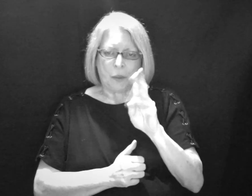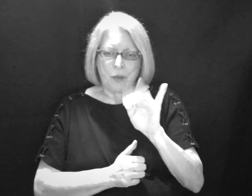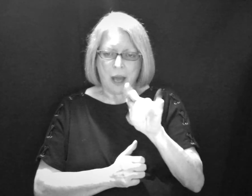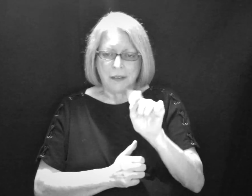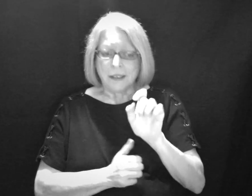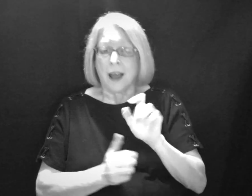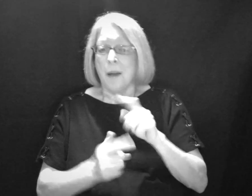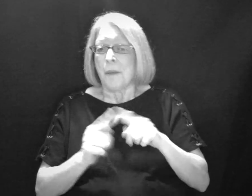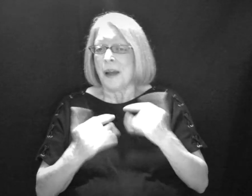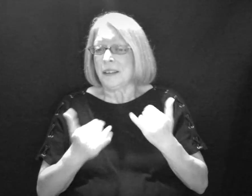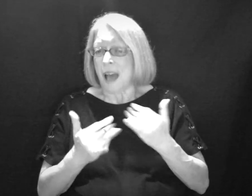go to Stella.